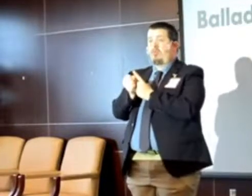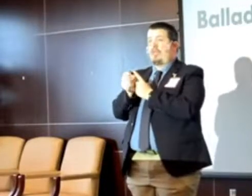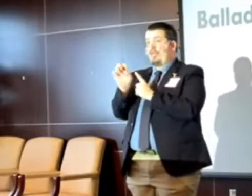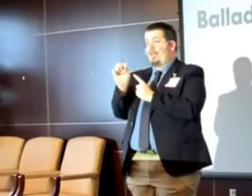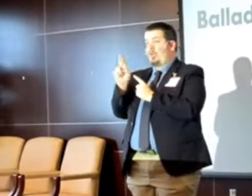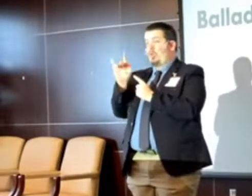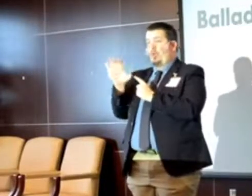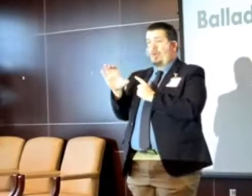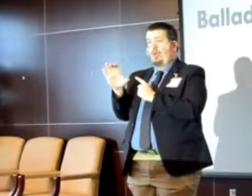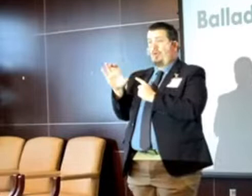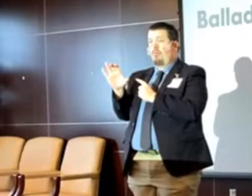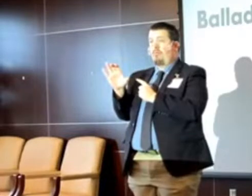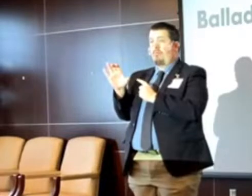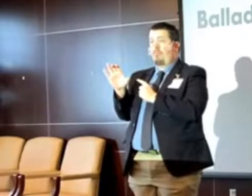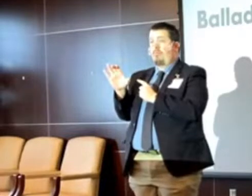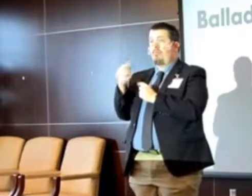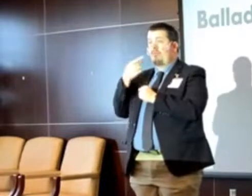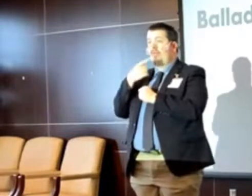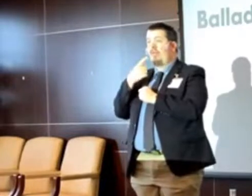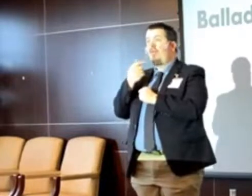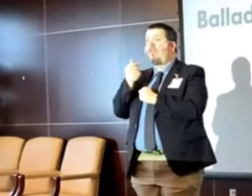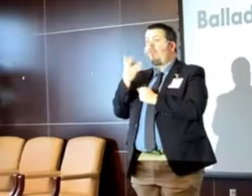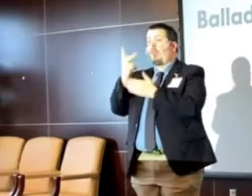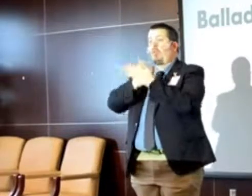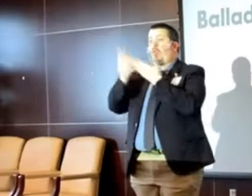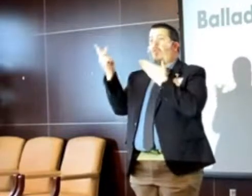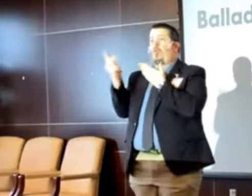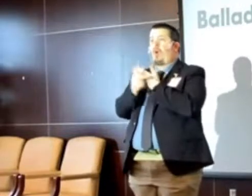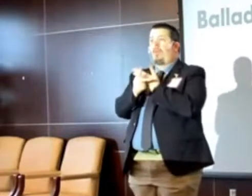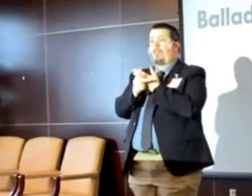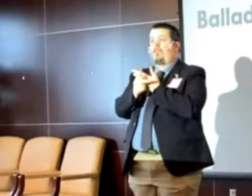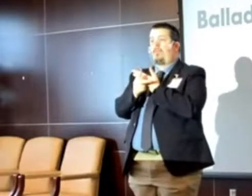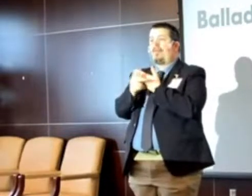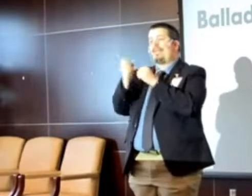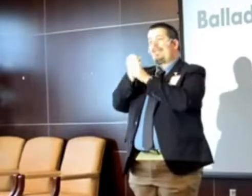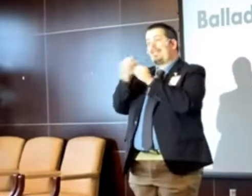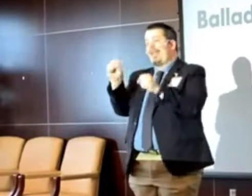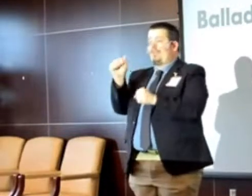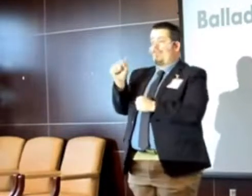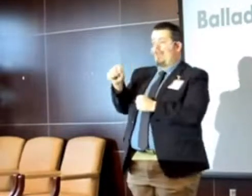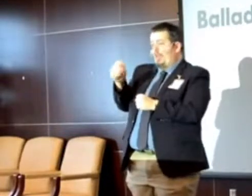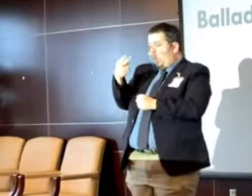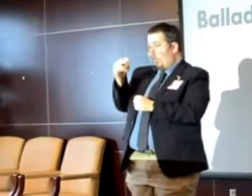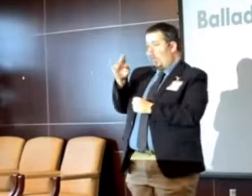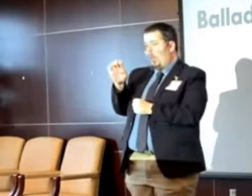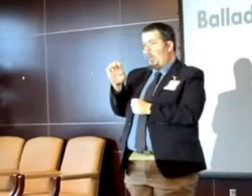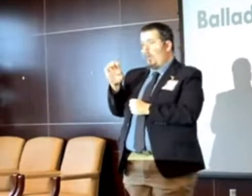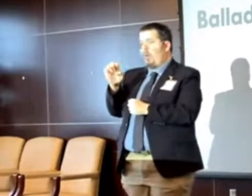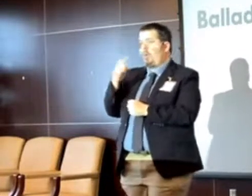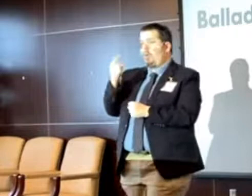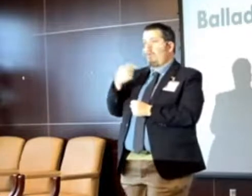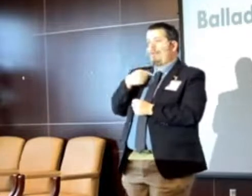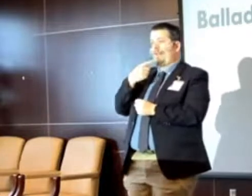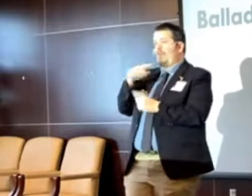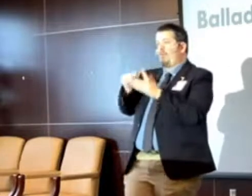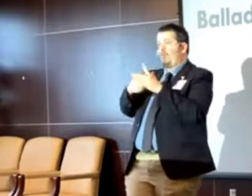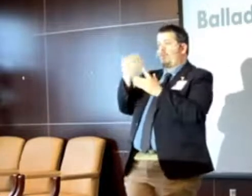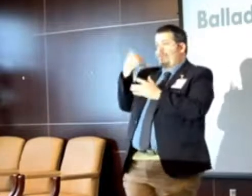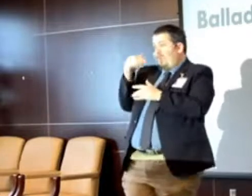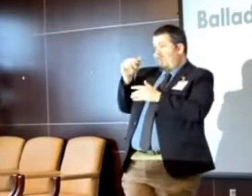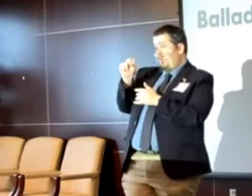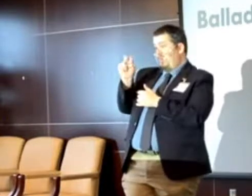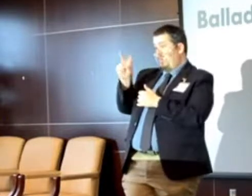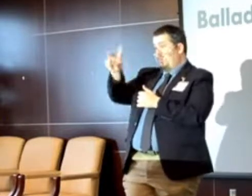Eric mentioned a few programs. Safe at Home is one in particular that we started back in November